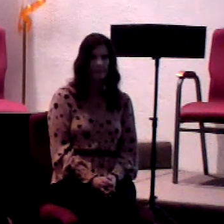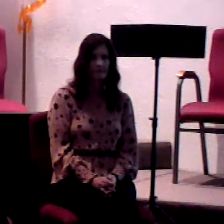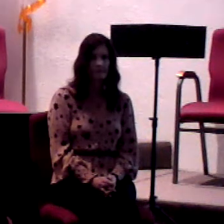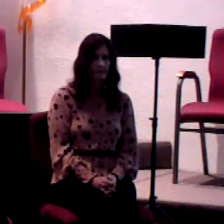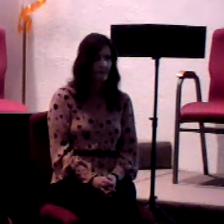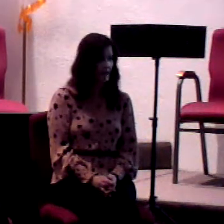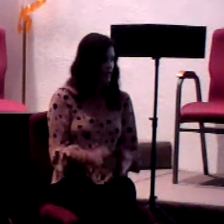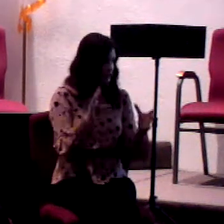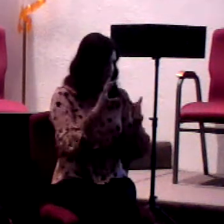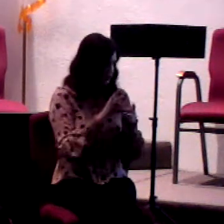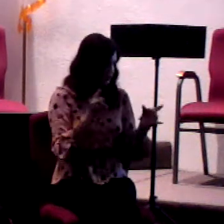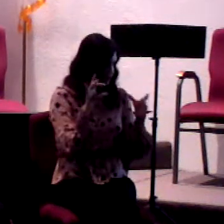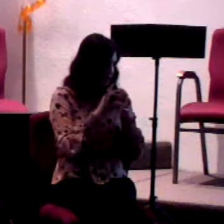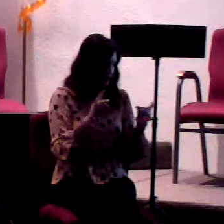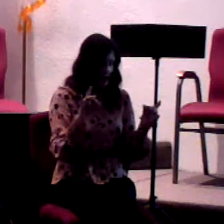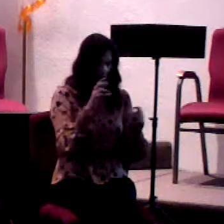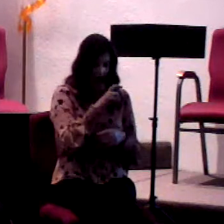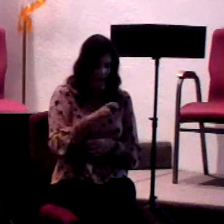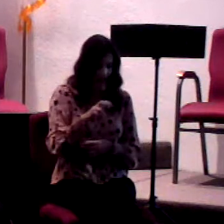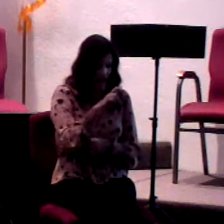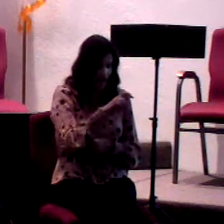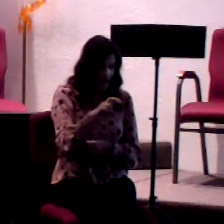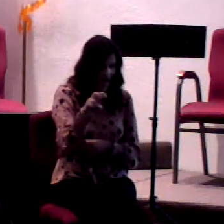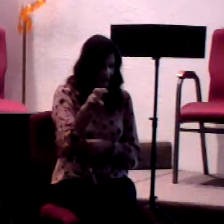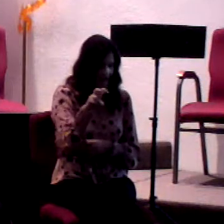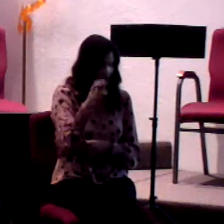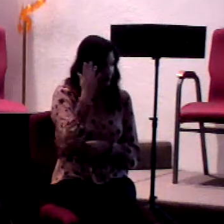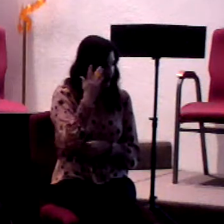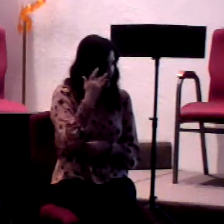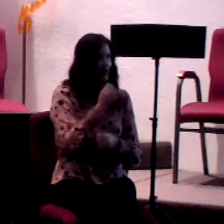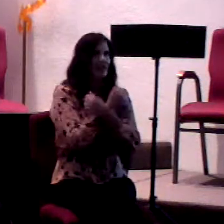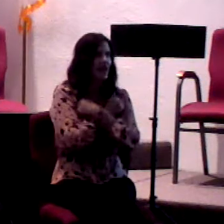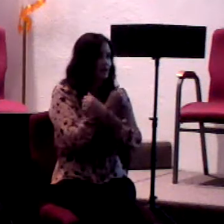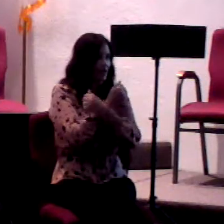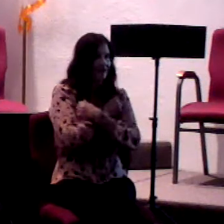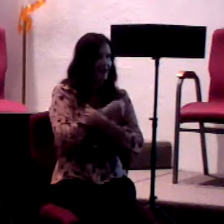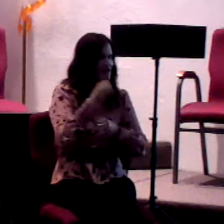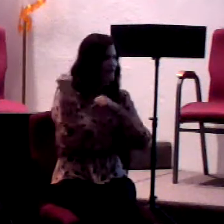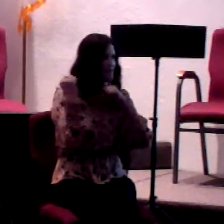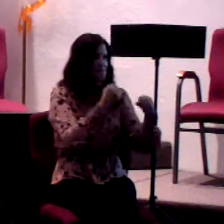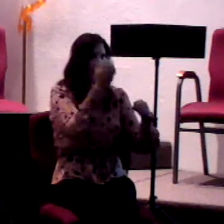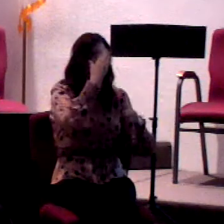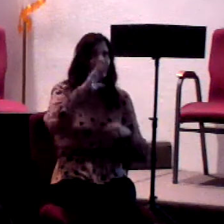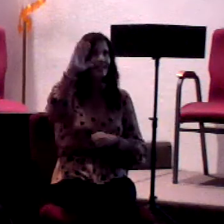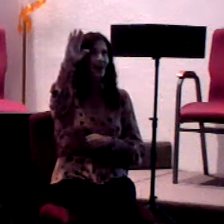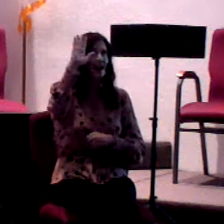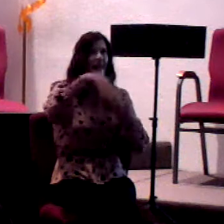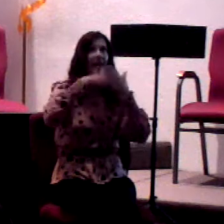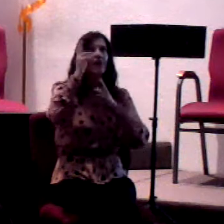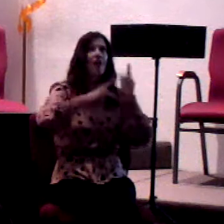This is the story of a journey propelled by love, the love of a mighty God and the people he had